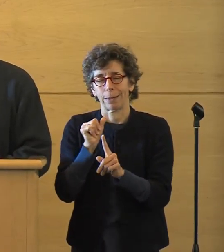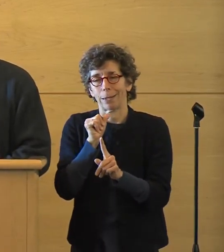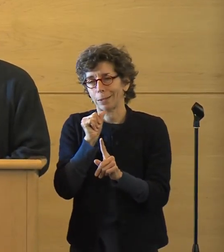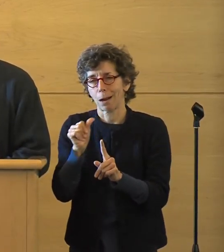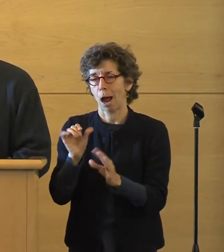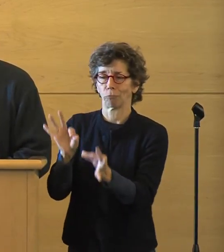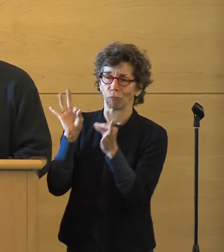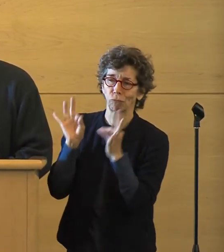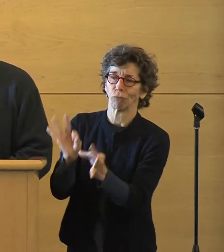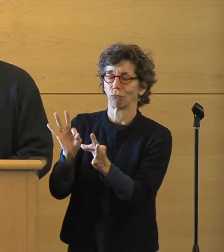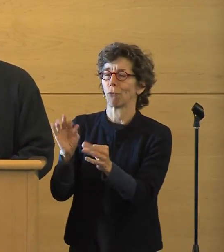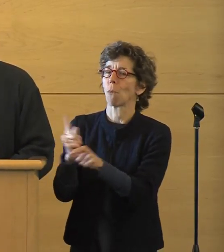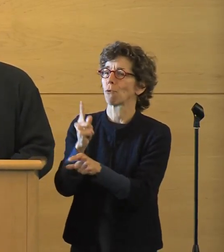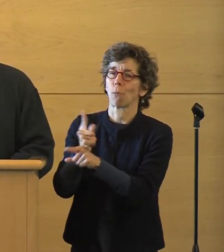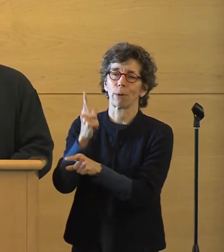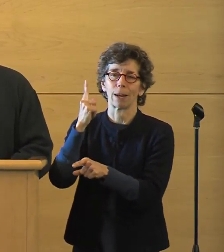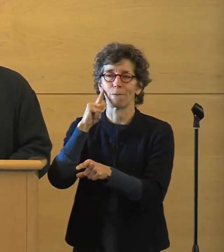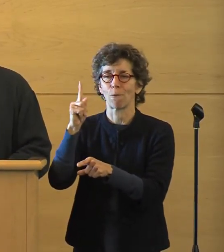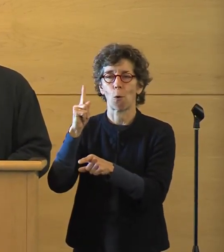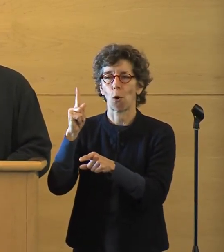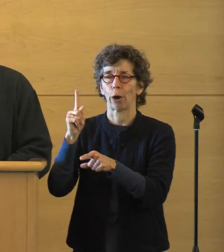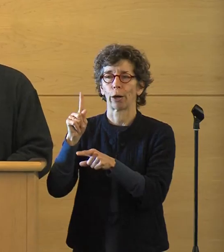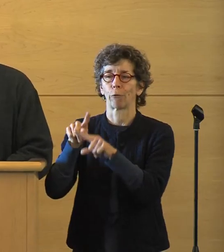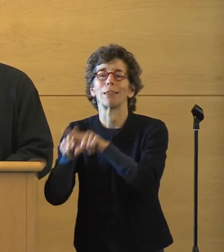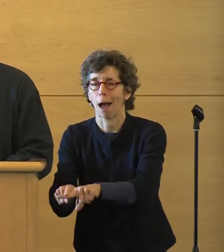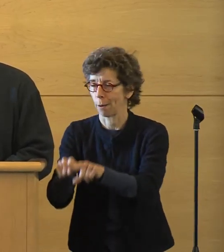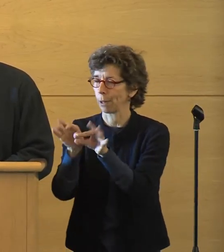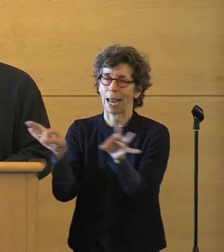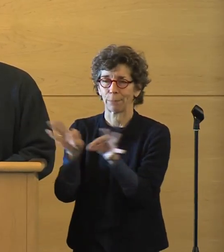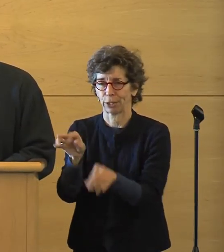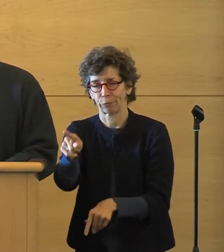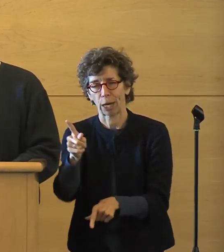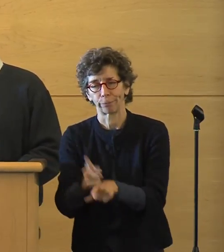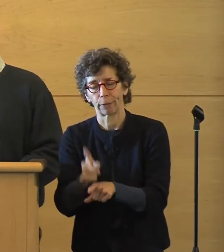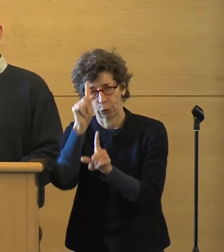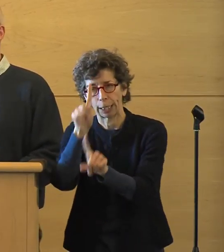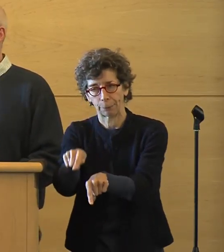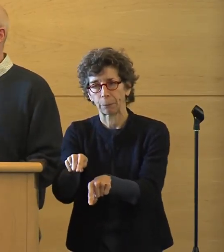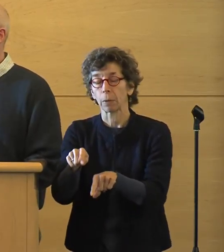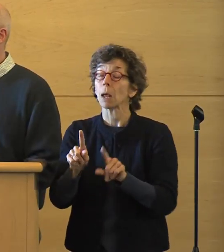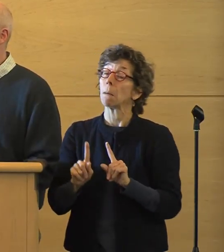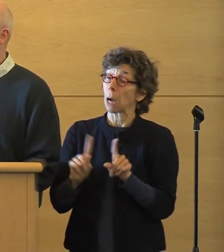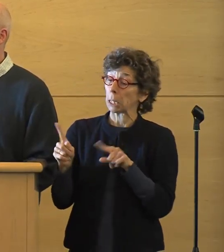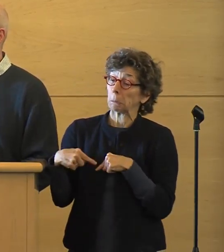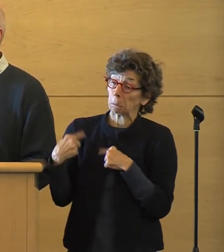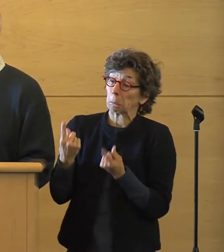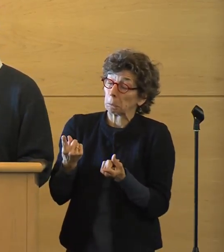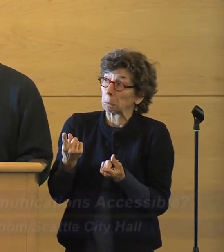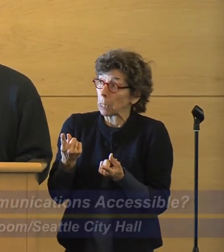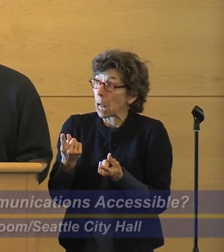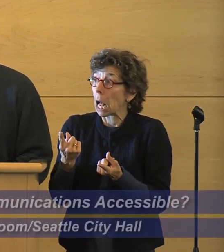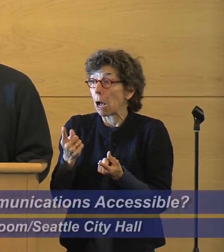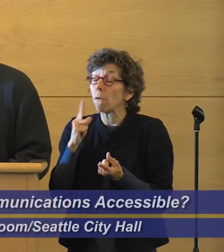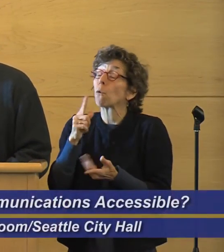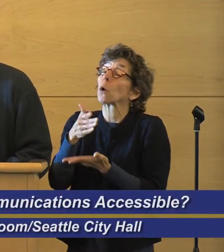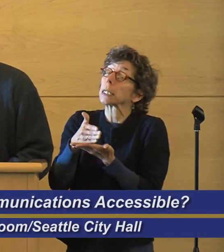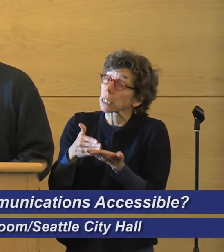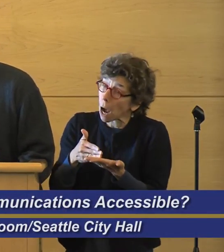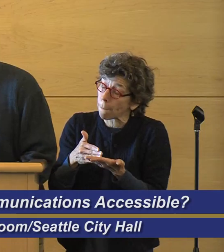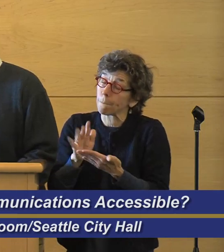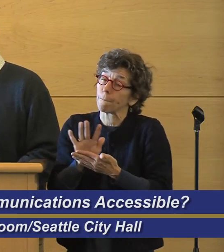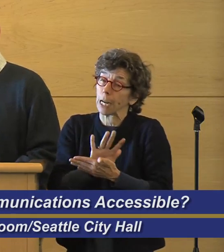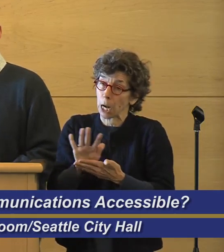if technology were up to the challenge of doing it for us, then that would be wonderful. But it's not there yet. I think it's gotten